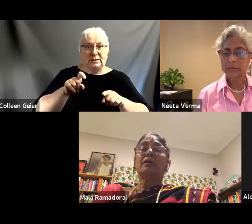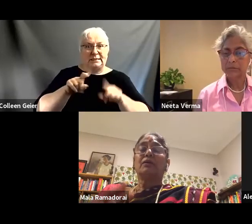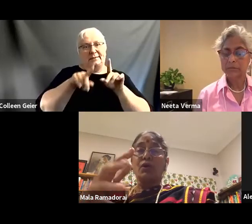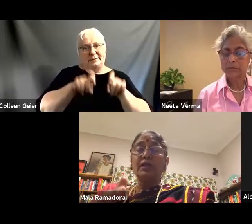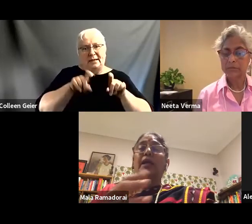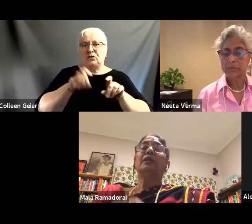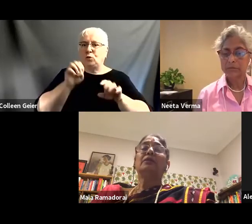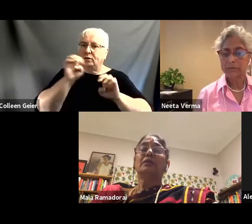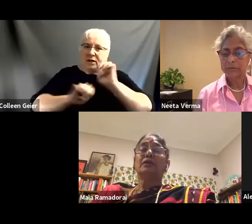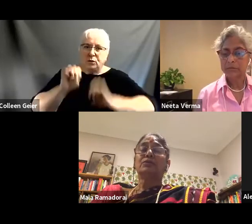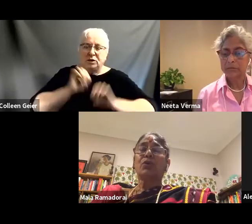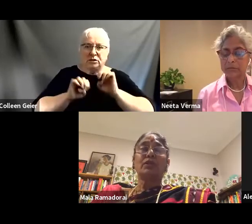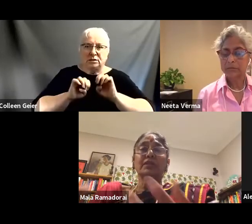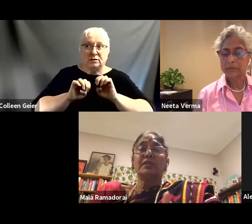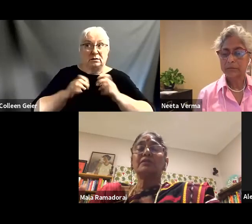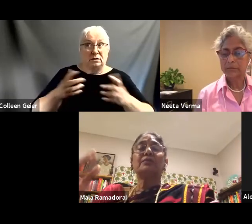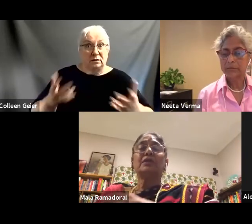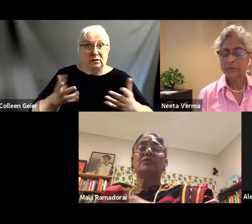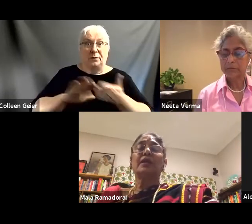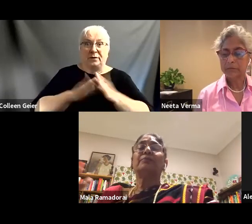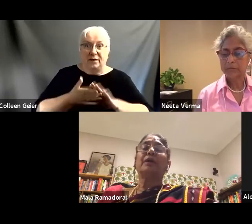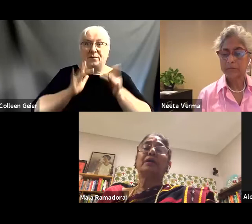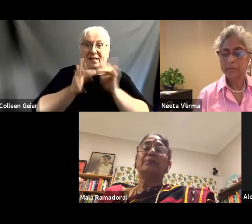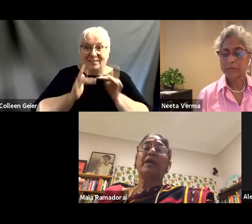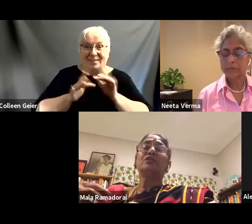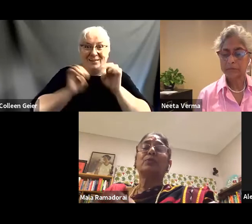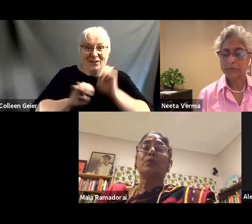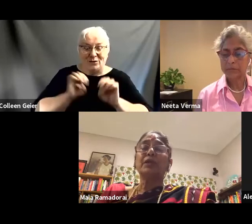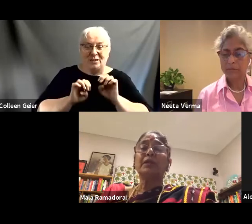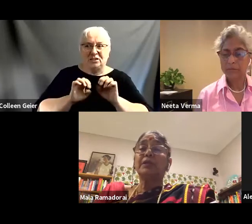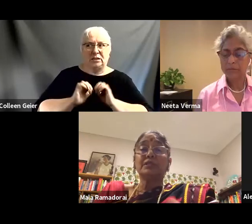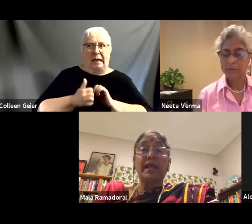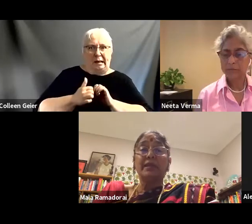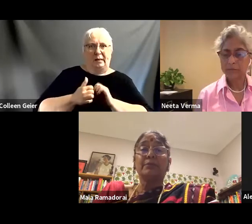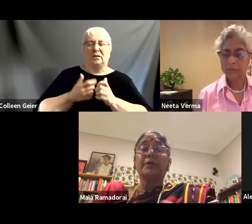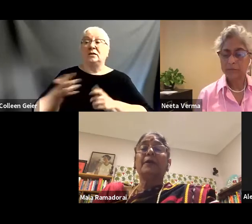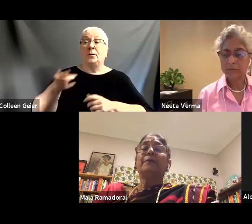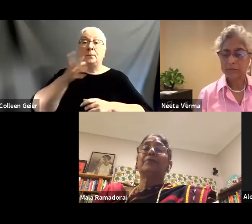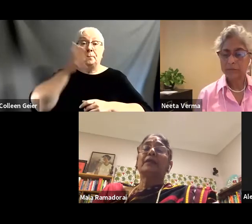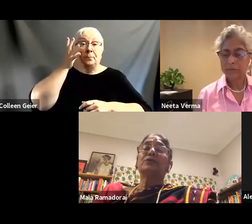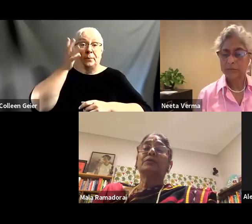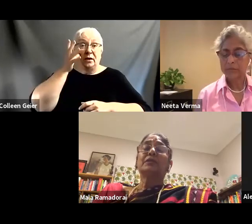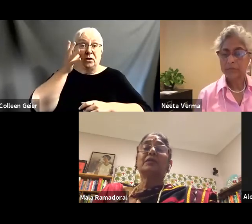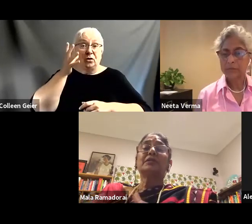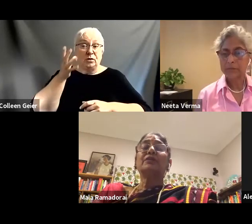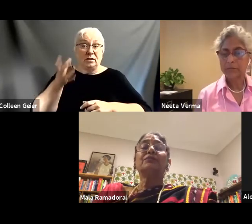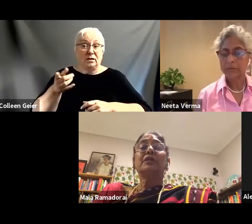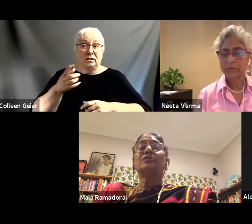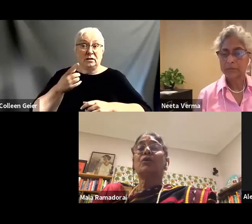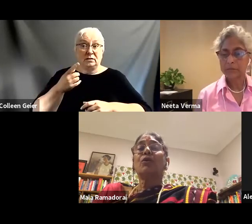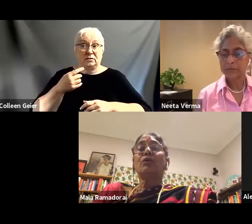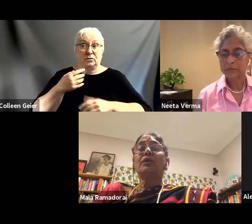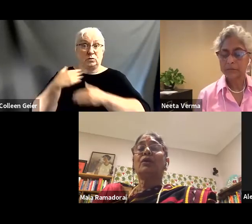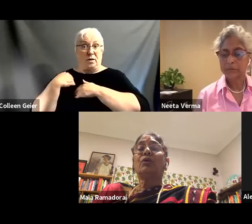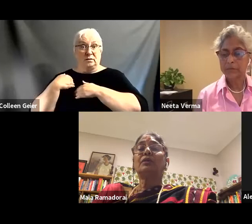done online. So all these things and parents prompting them doesn't help. So these kind of